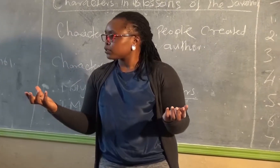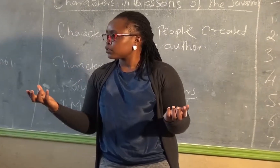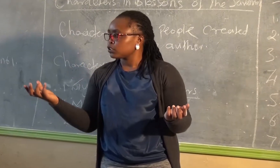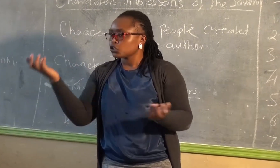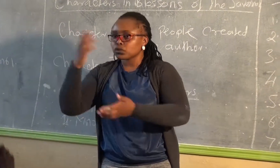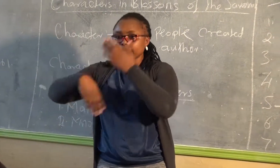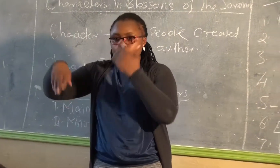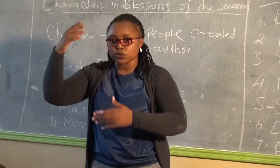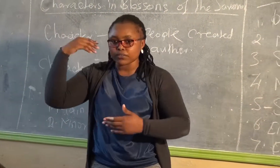To the